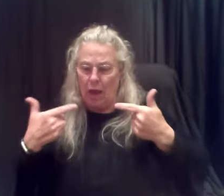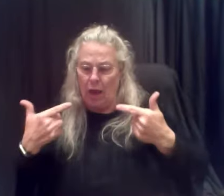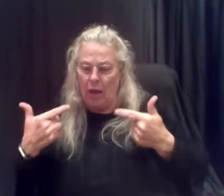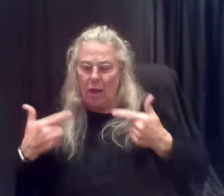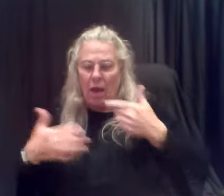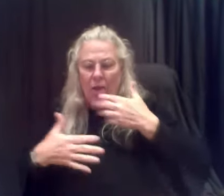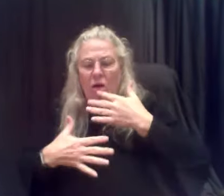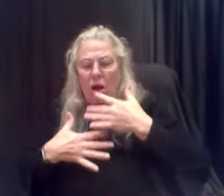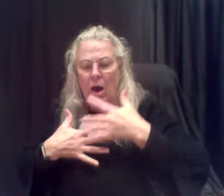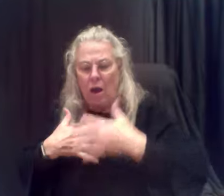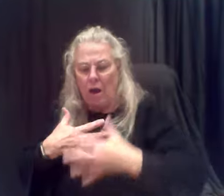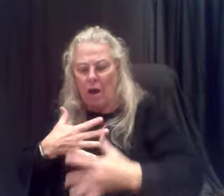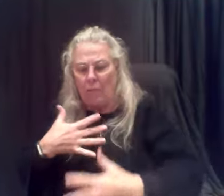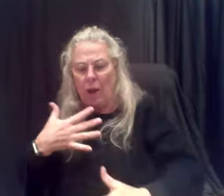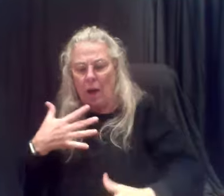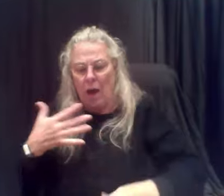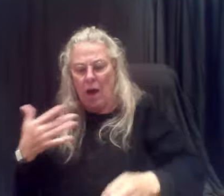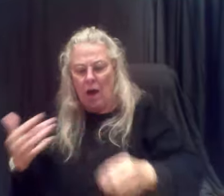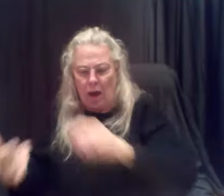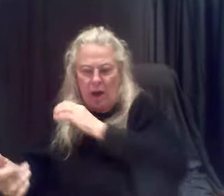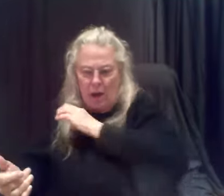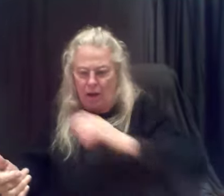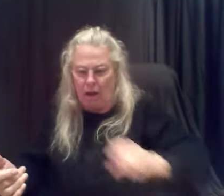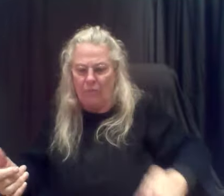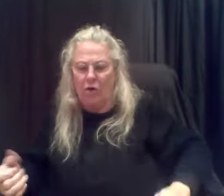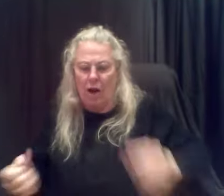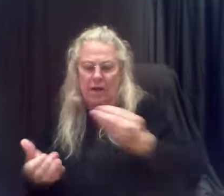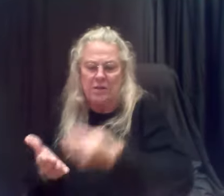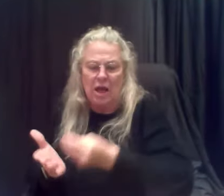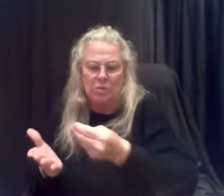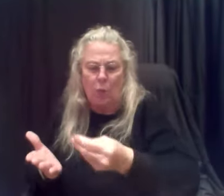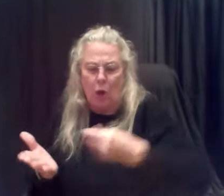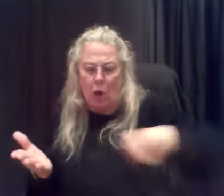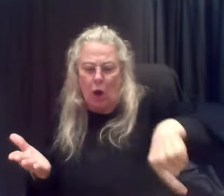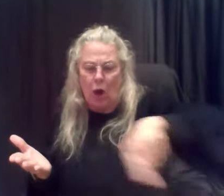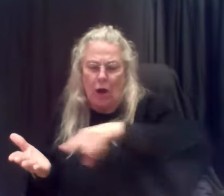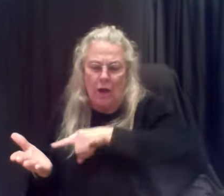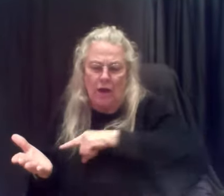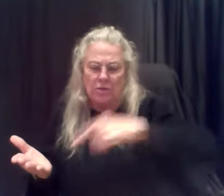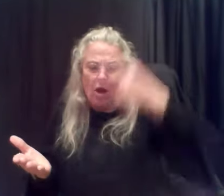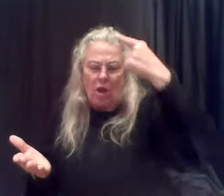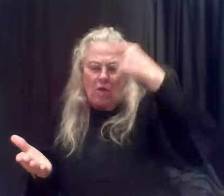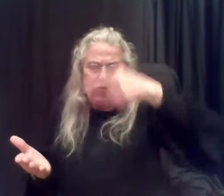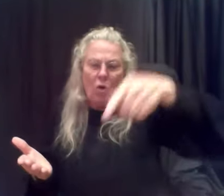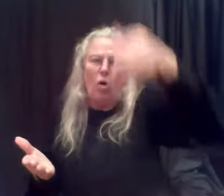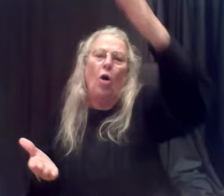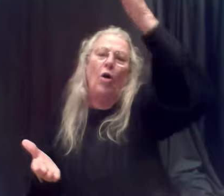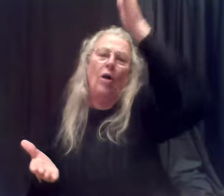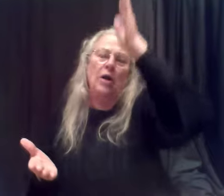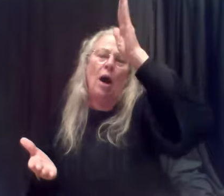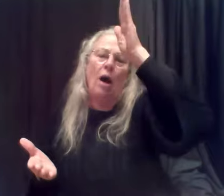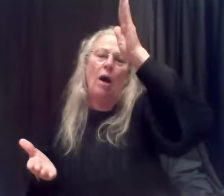dwell. The blood of Christ has bought us for